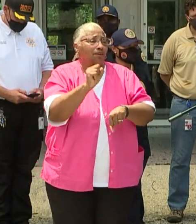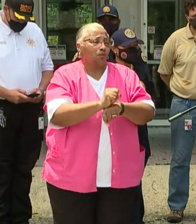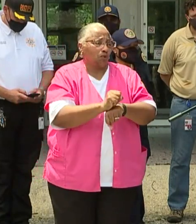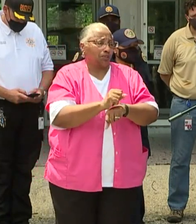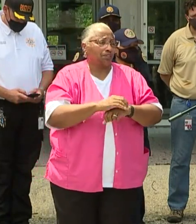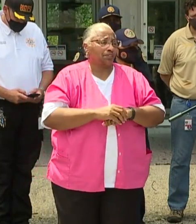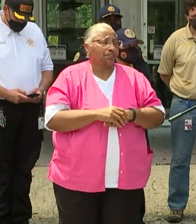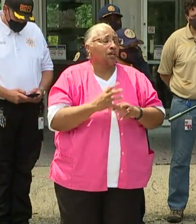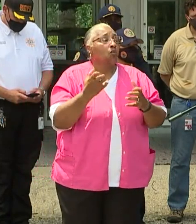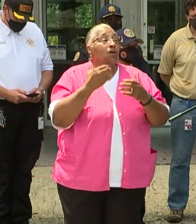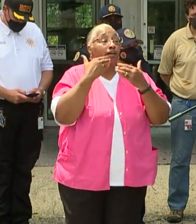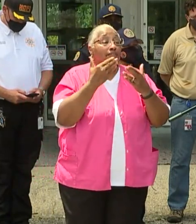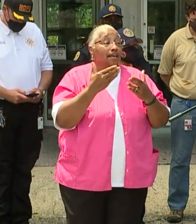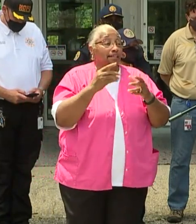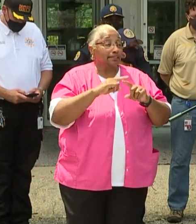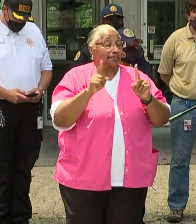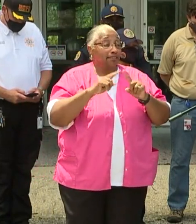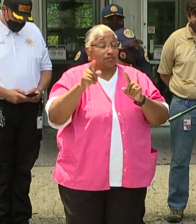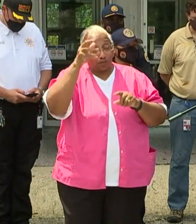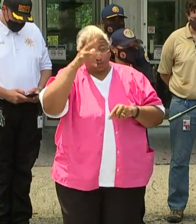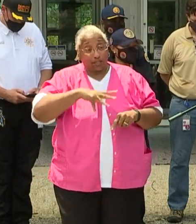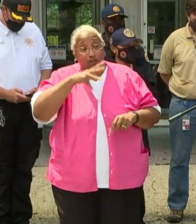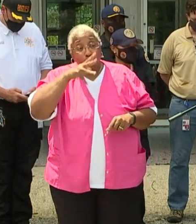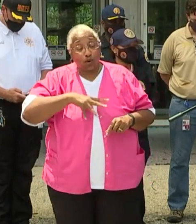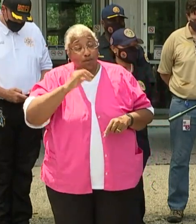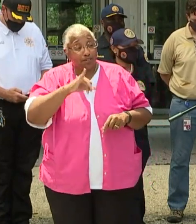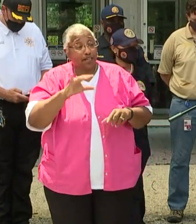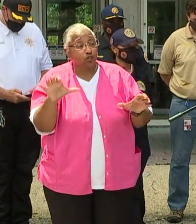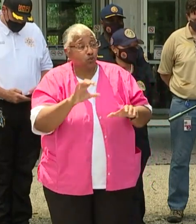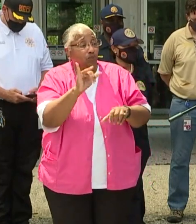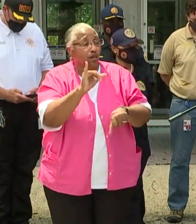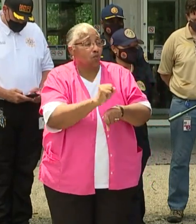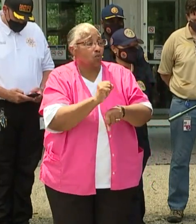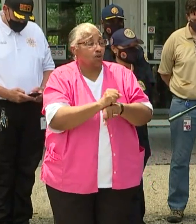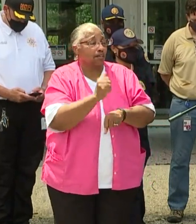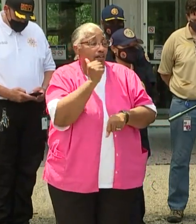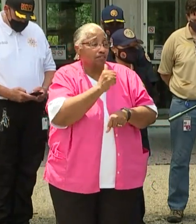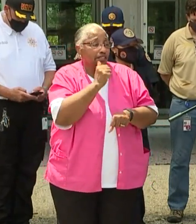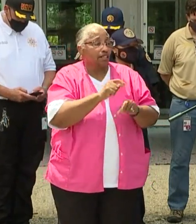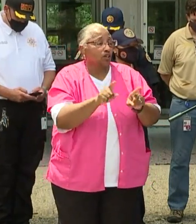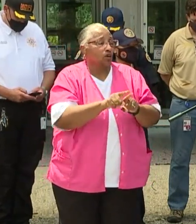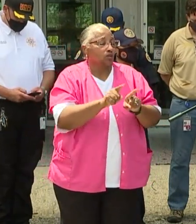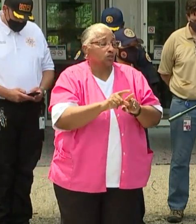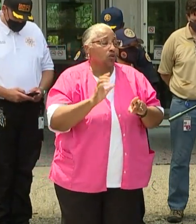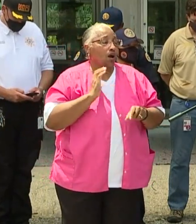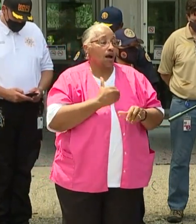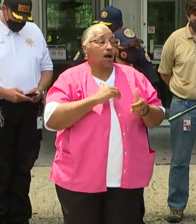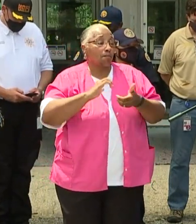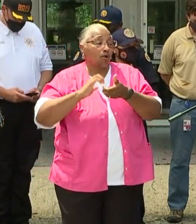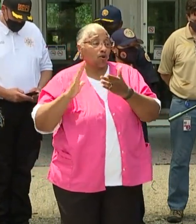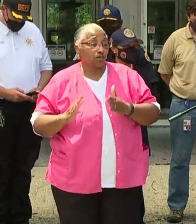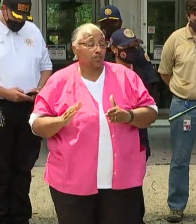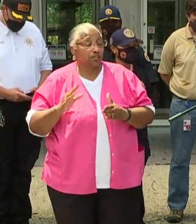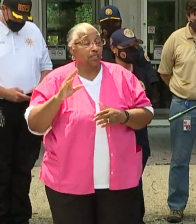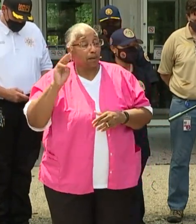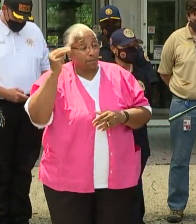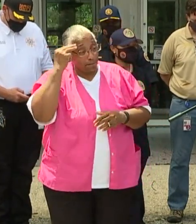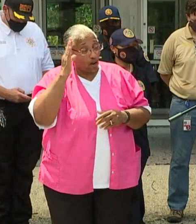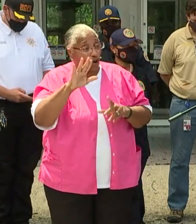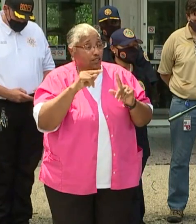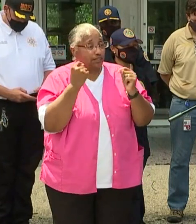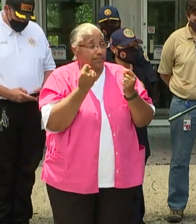just want to thank those men and women that do that every day. I also want to thank our partners, Mayor and her team, the